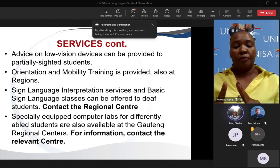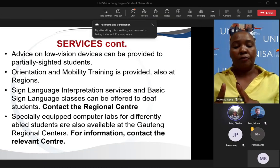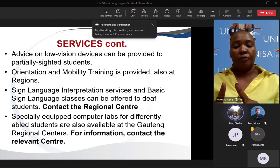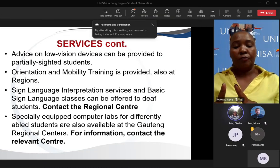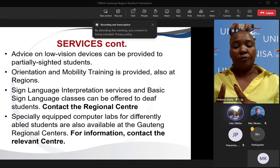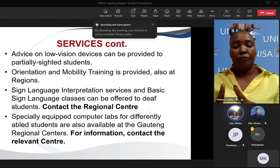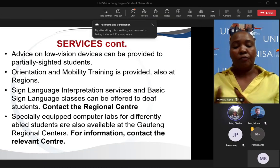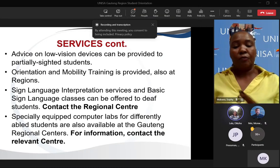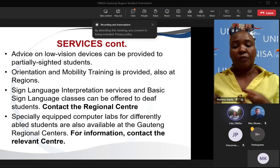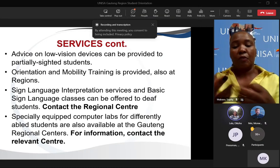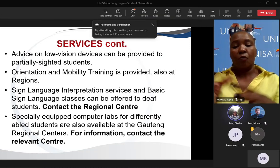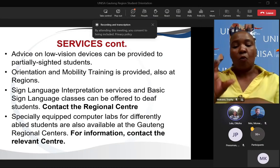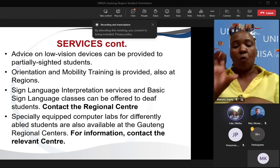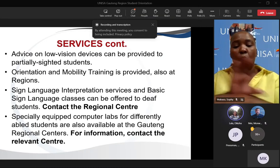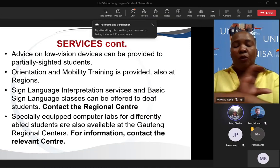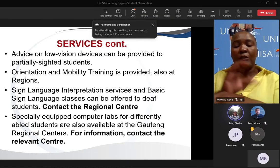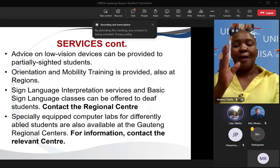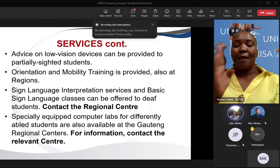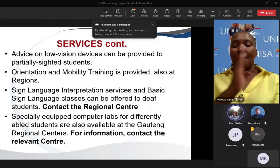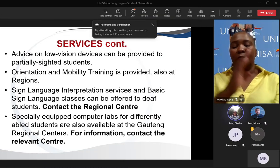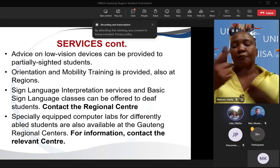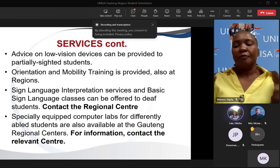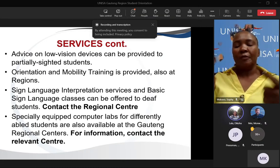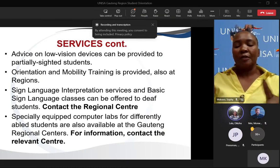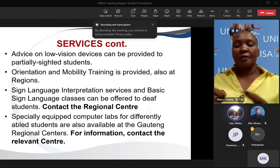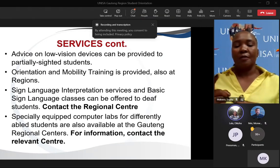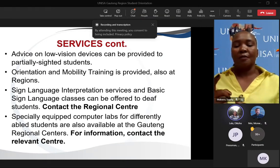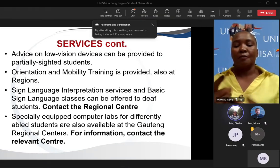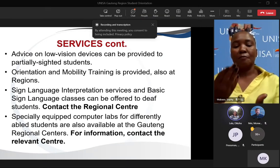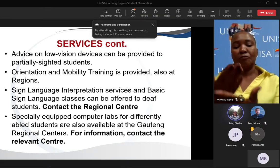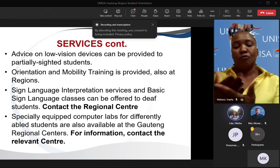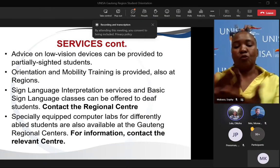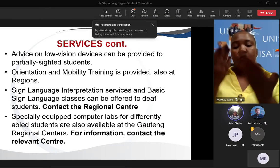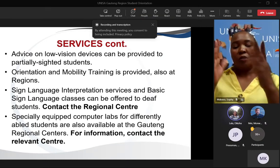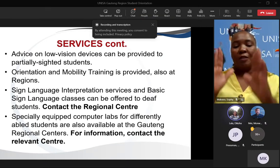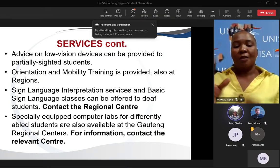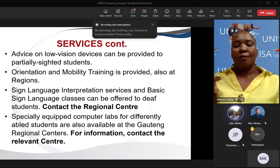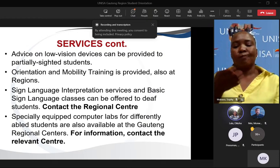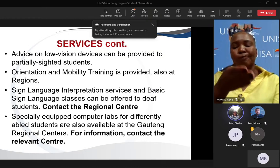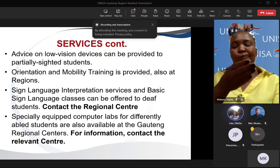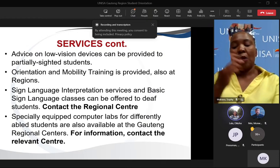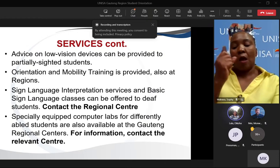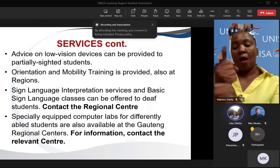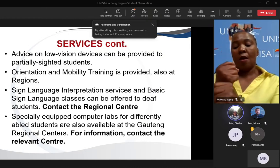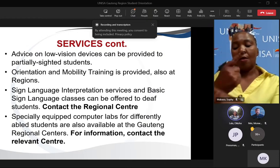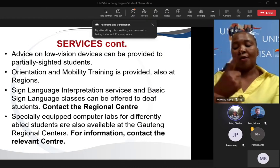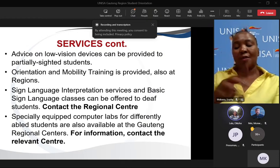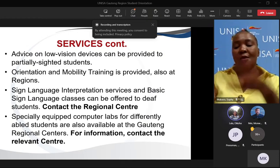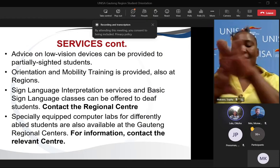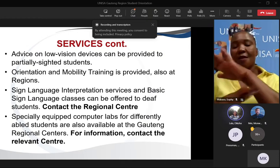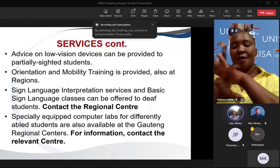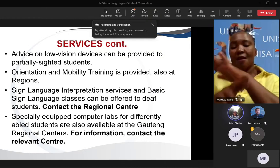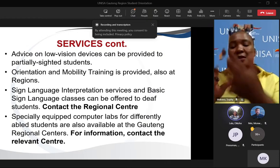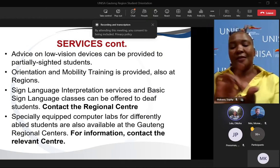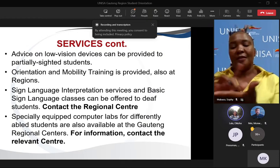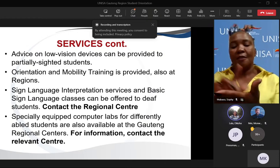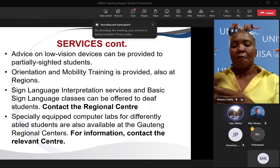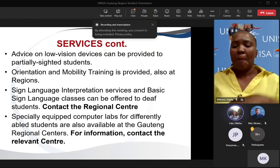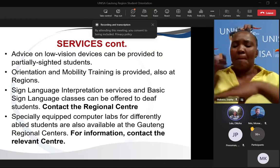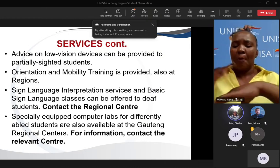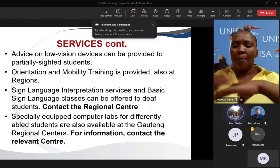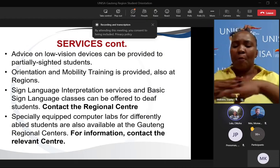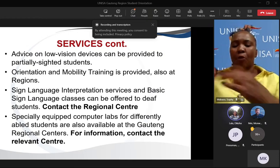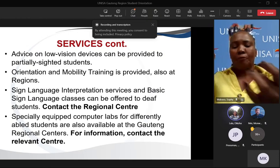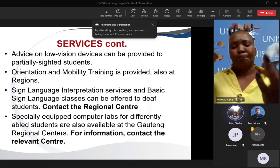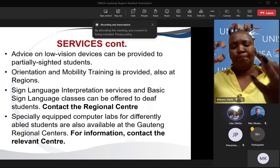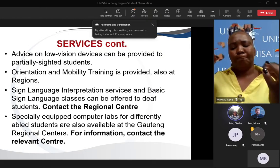labs for differently abled students are also available at the gauteng regional centers and for more information you can contact the